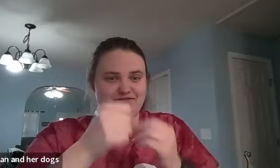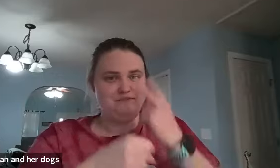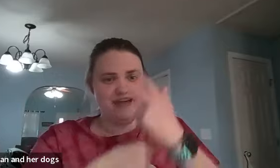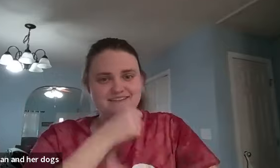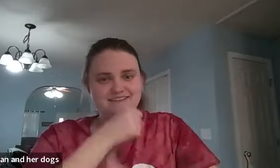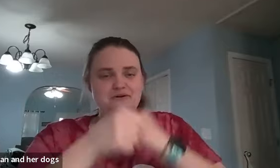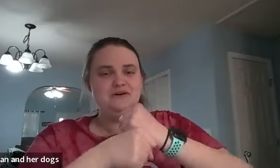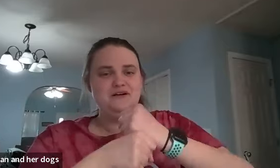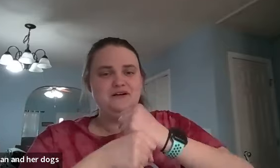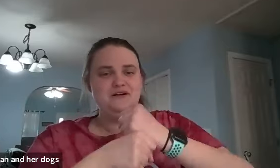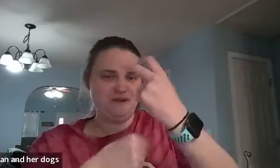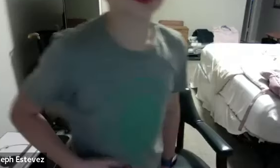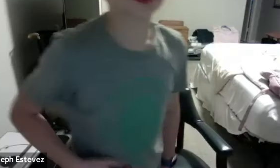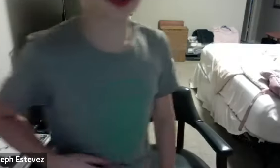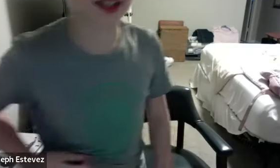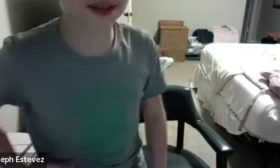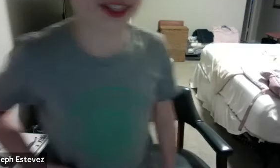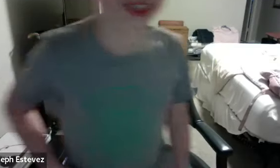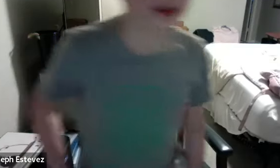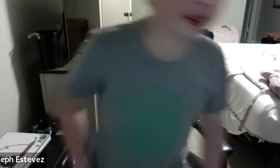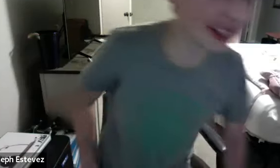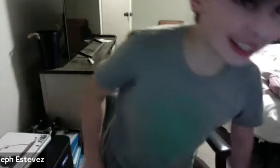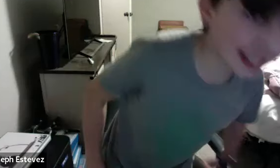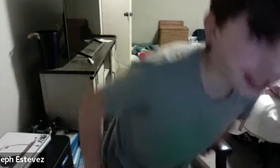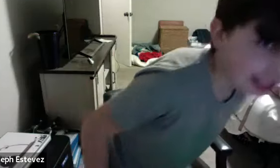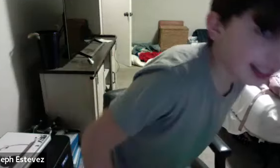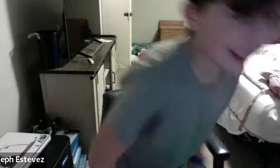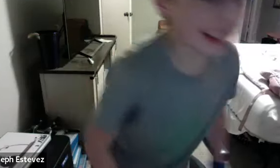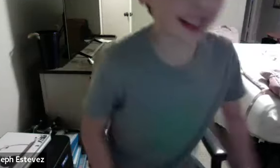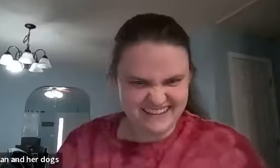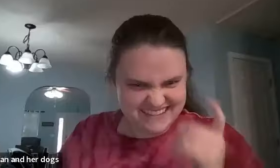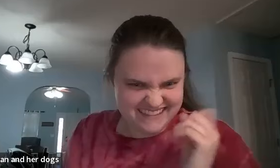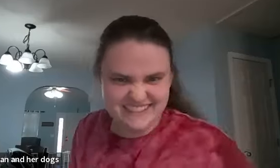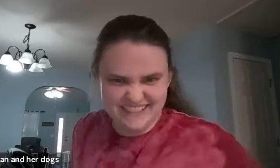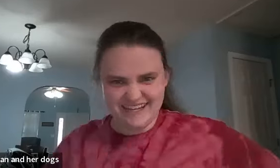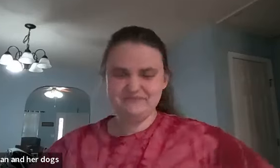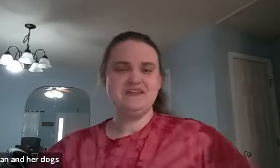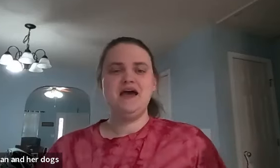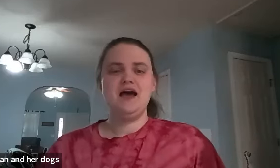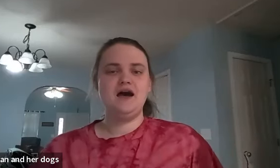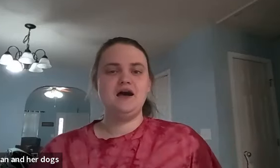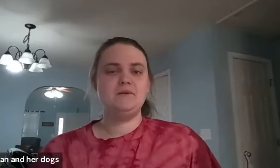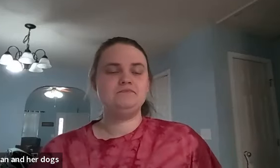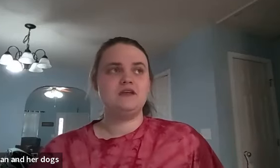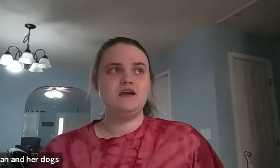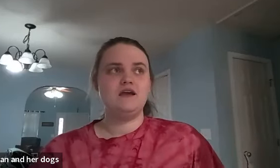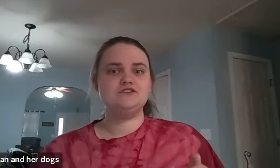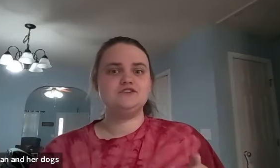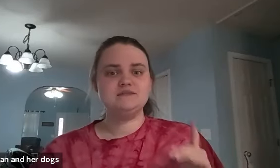from that. So yes, three. I've done that many times. Exactly. See, you get it. If you're doing something